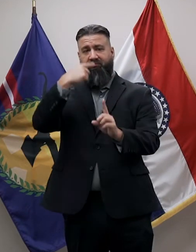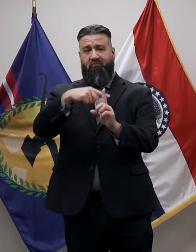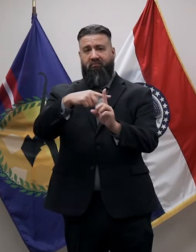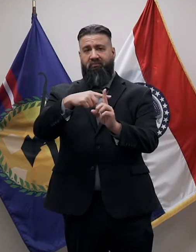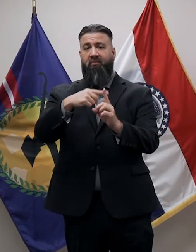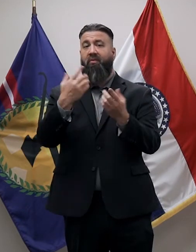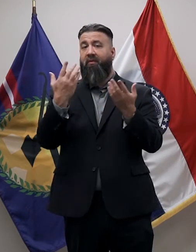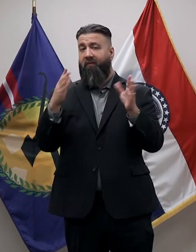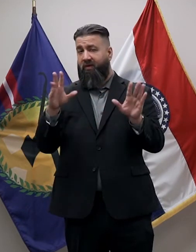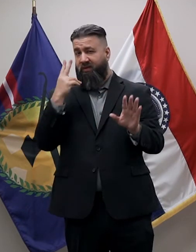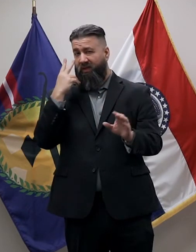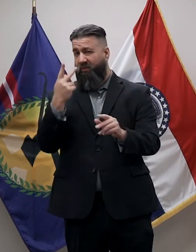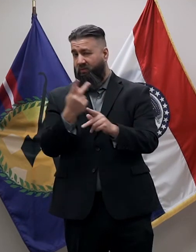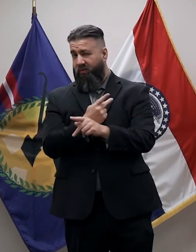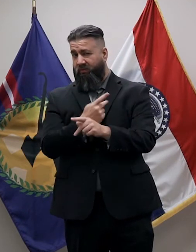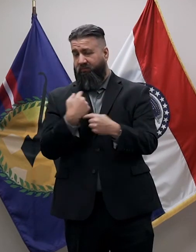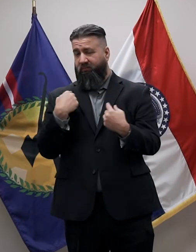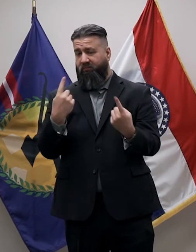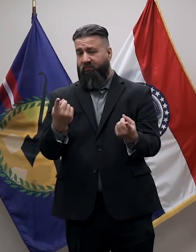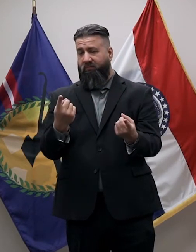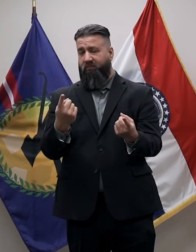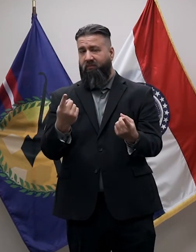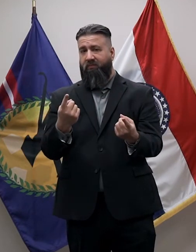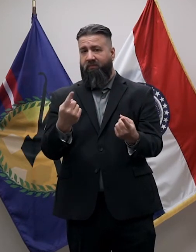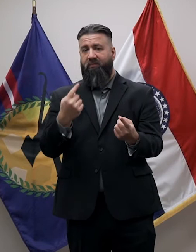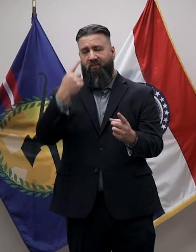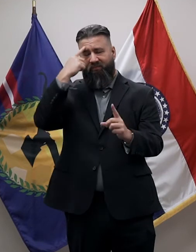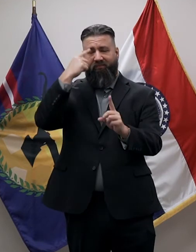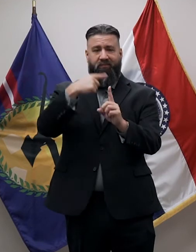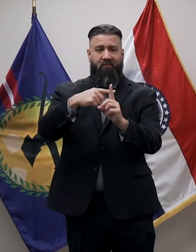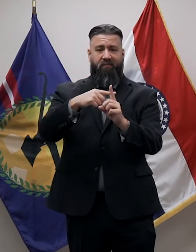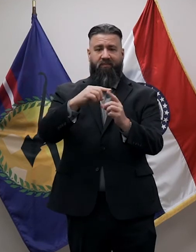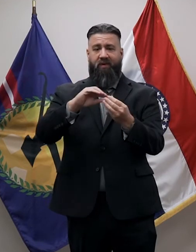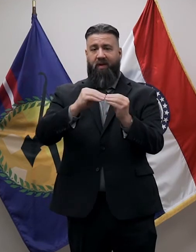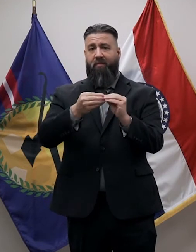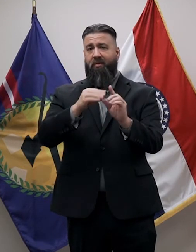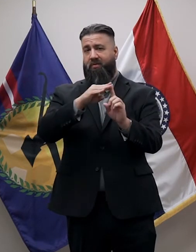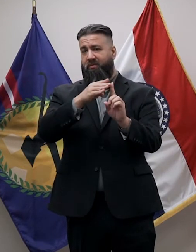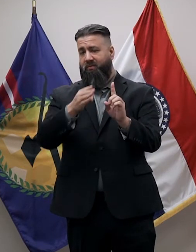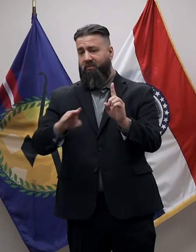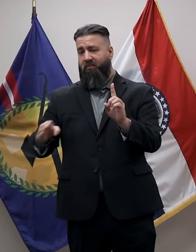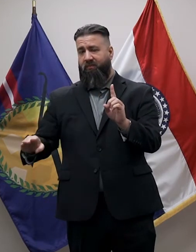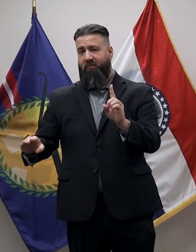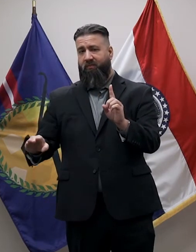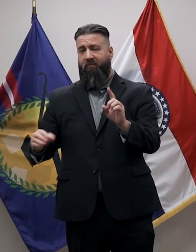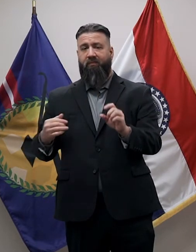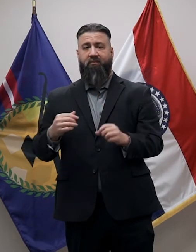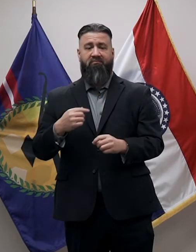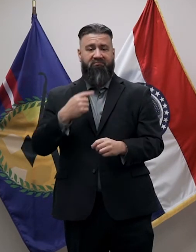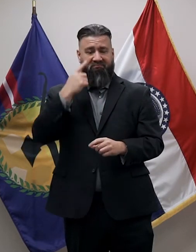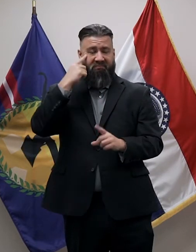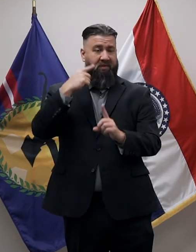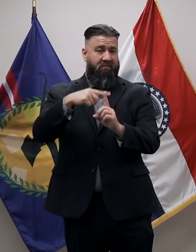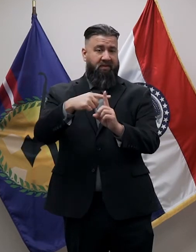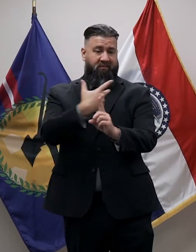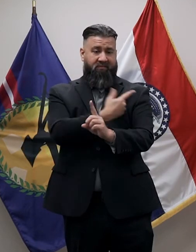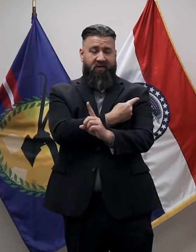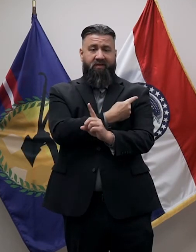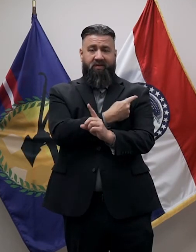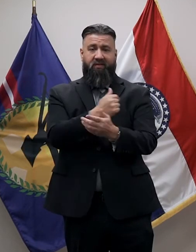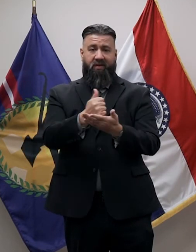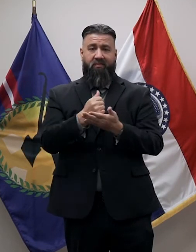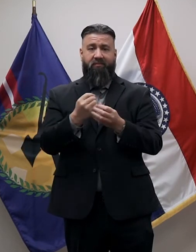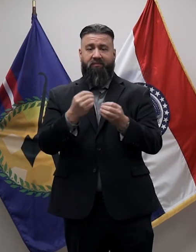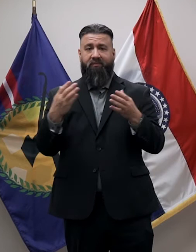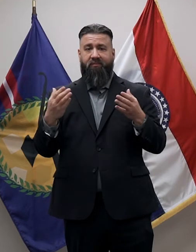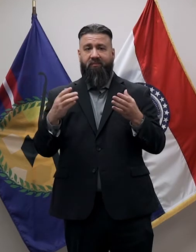worst of this. We're optimistic that the cases are trending in the right direction, that vaccinations have helped us a great deal. We